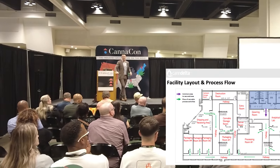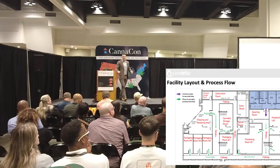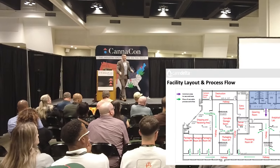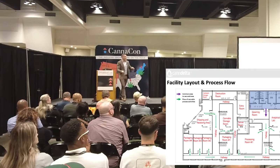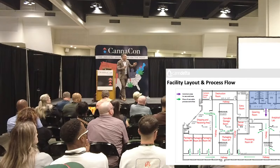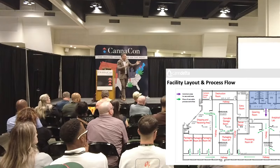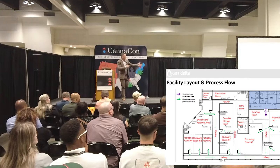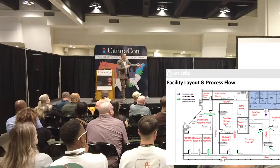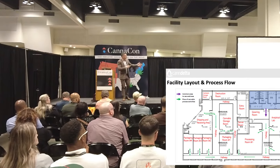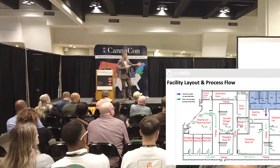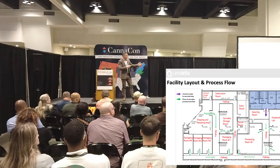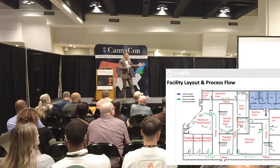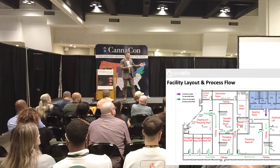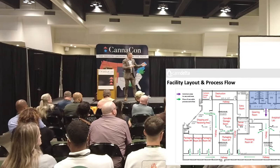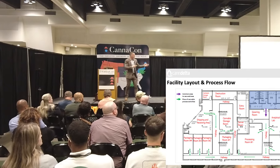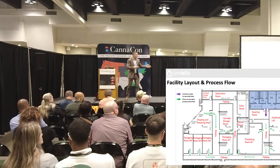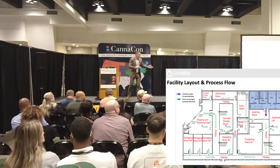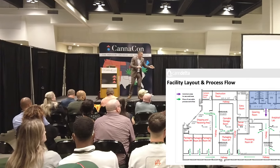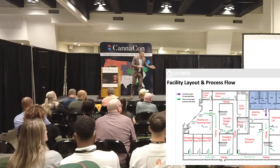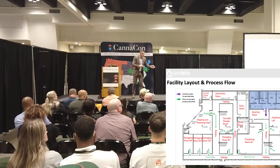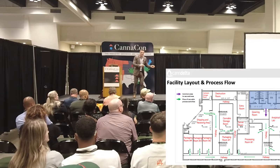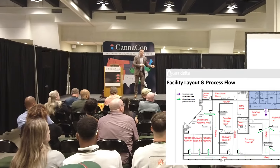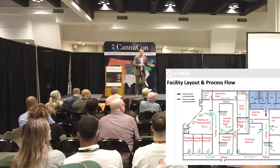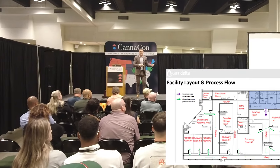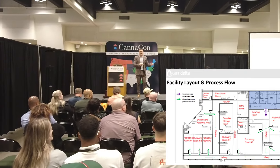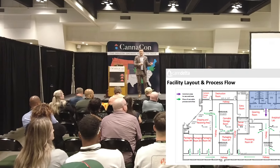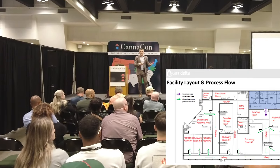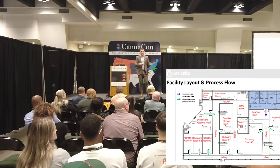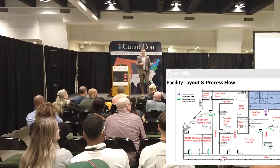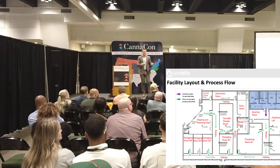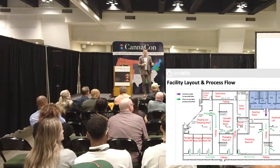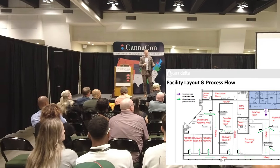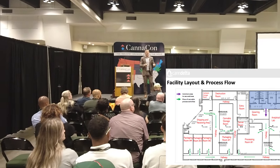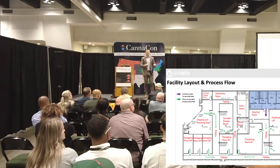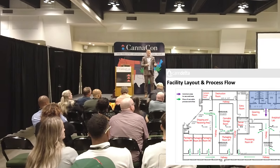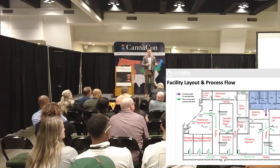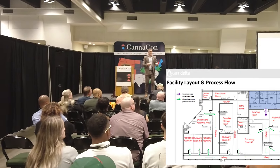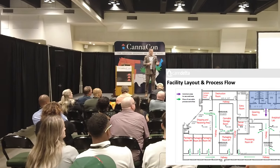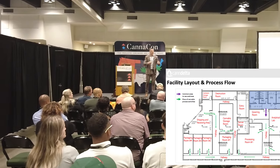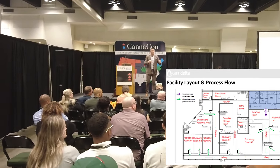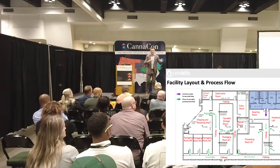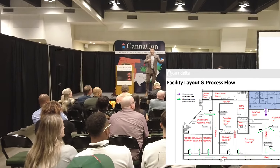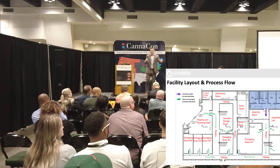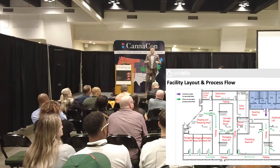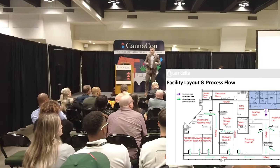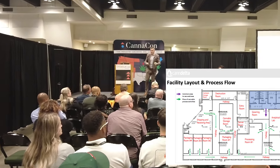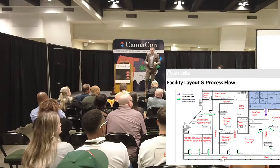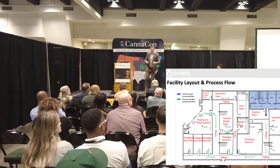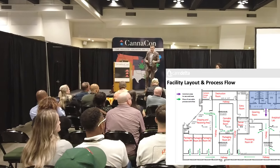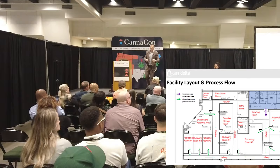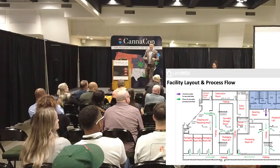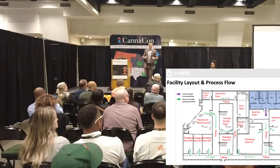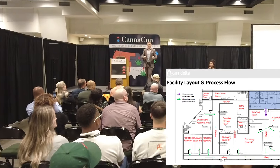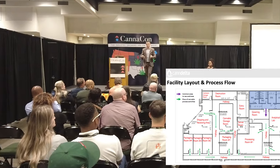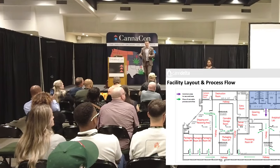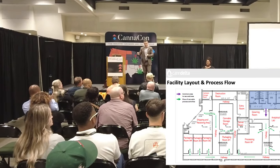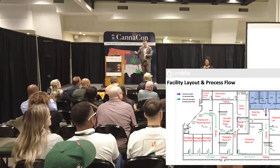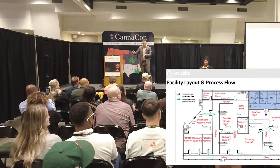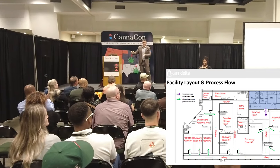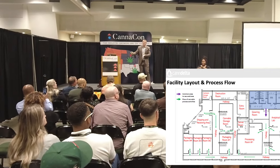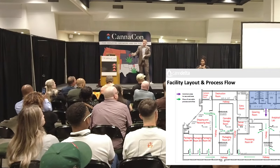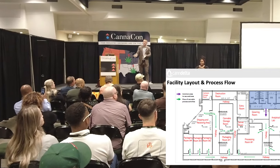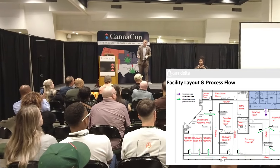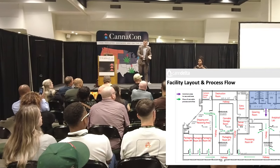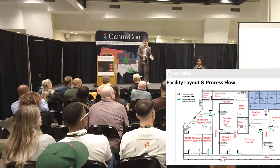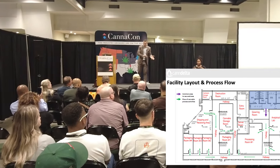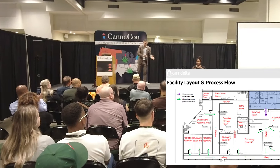flow here. When we look at this particular floor plan, what we were really aiming to do was to minimize the amount of distance and create